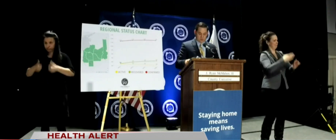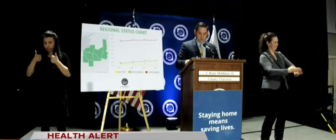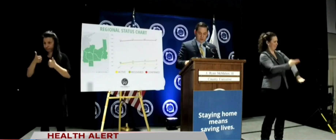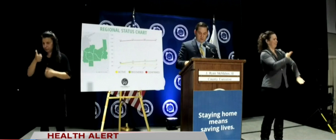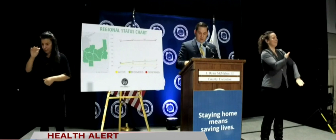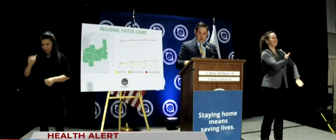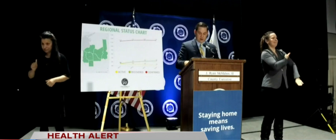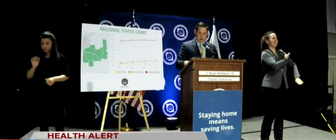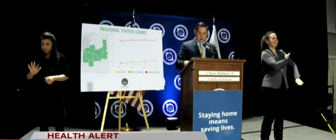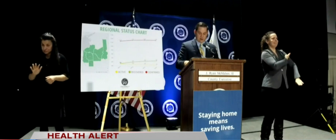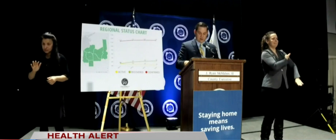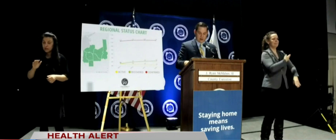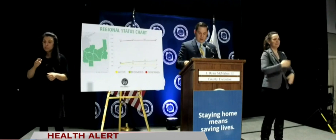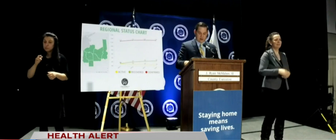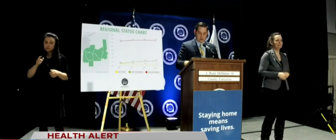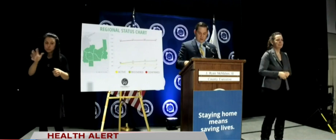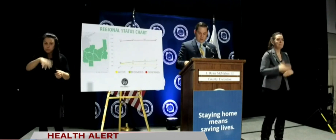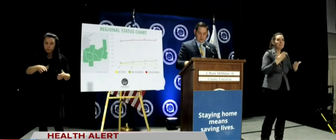Speaking of